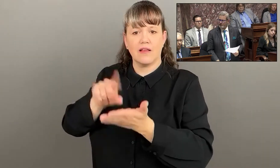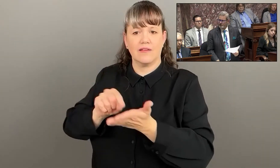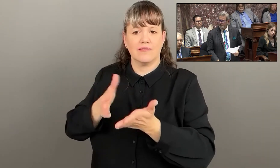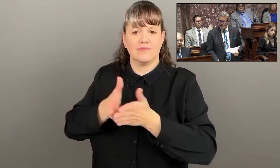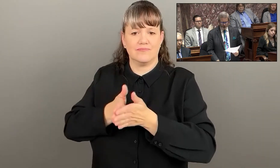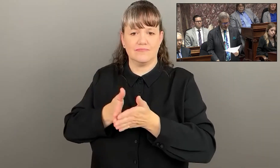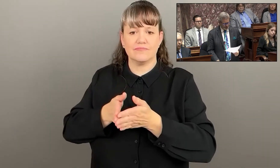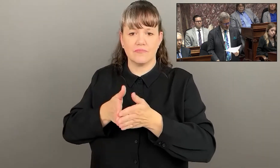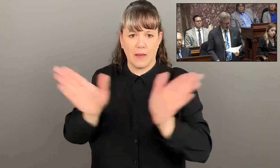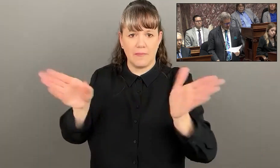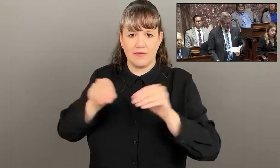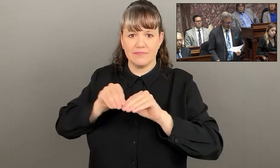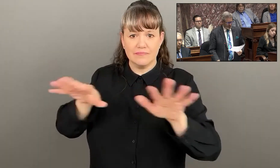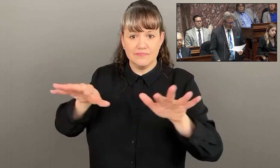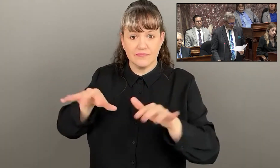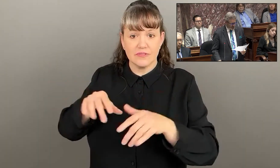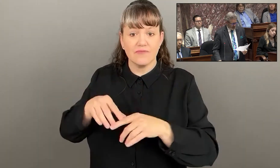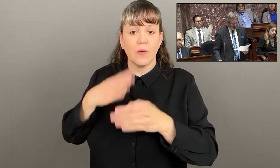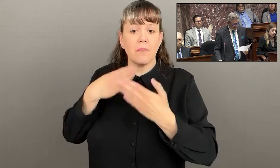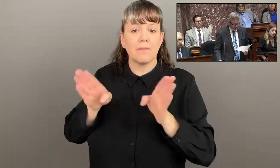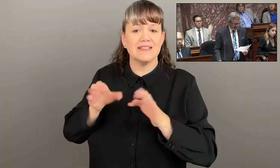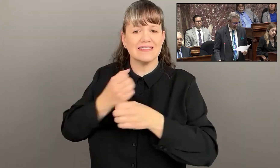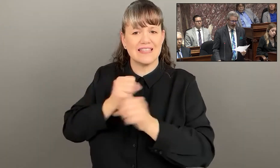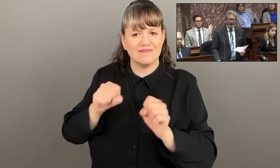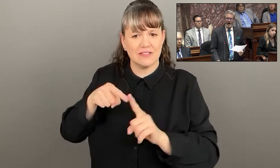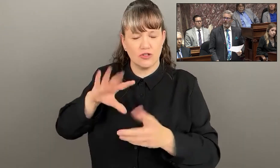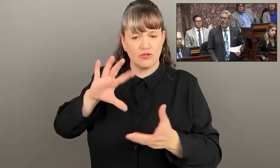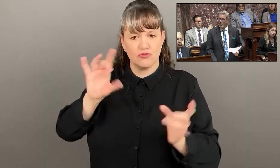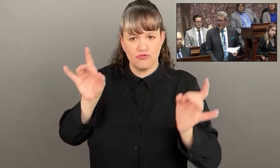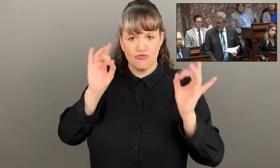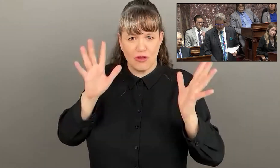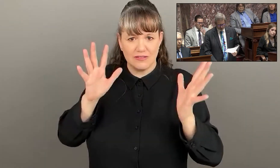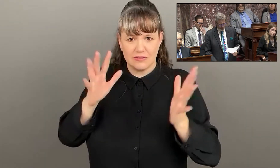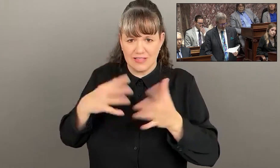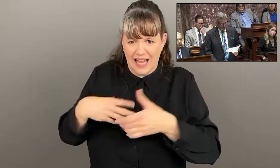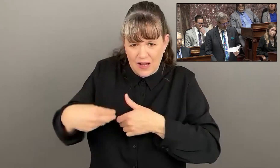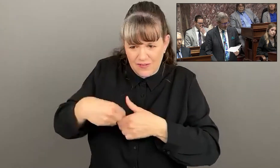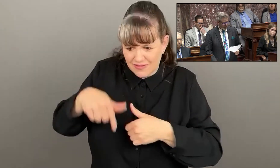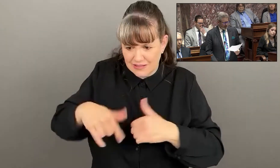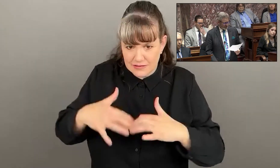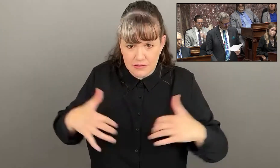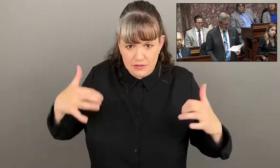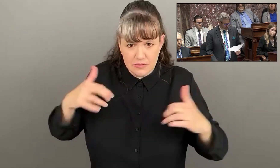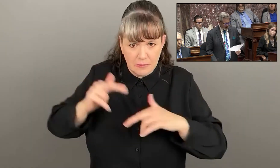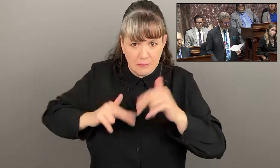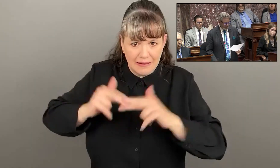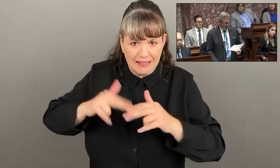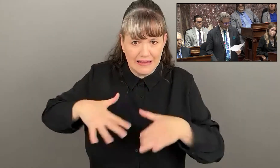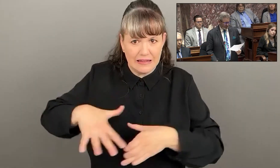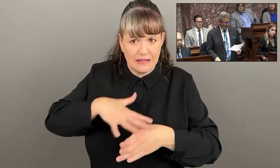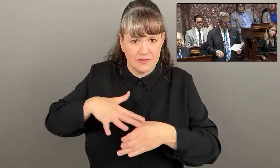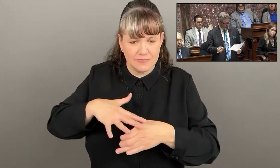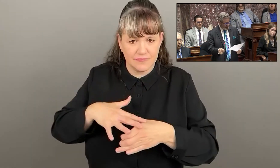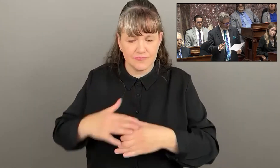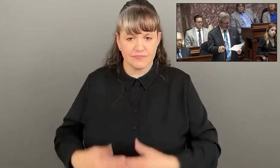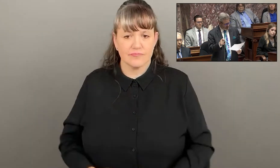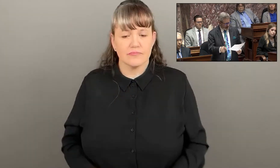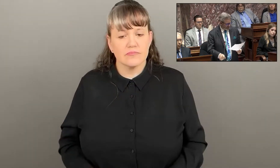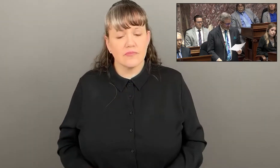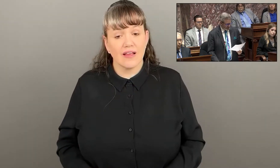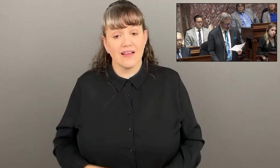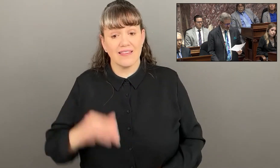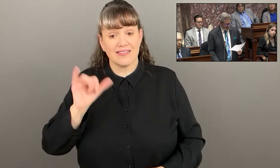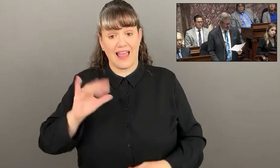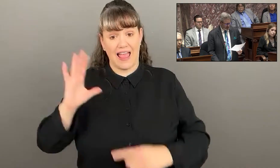legislature. The Premier said then, and I quote, "If someone gets in trouble for bringing me